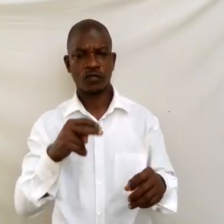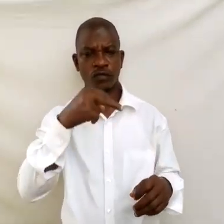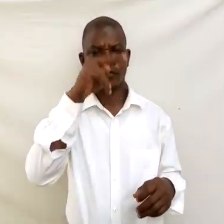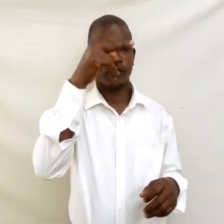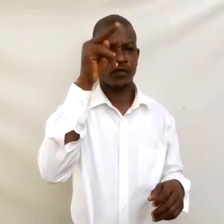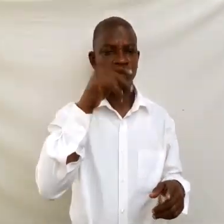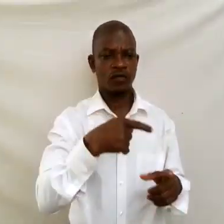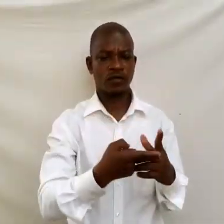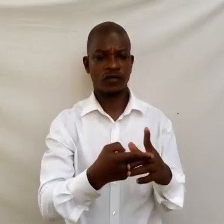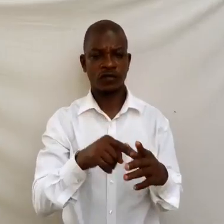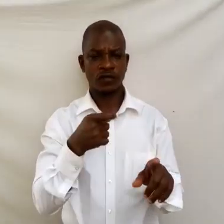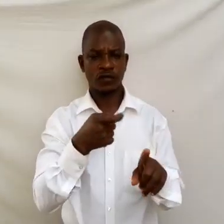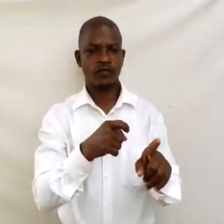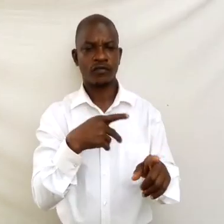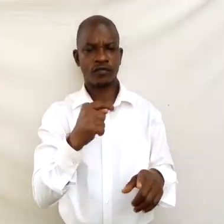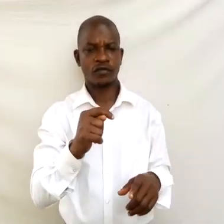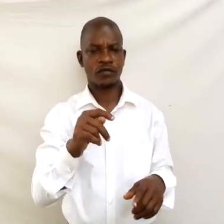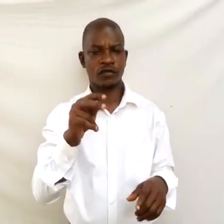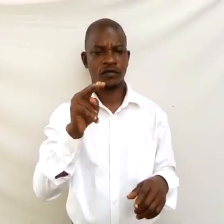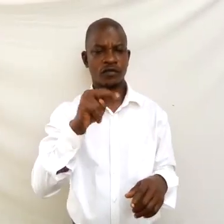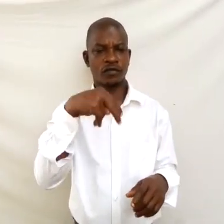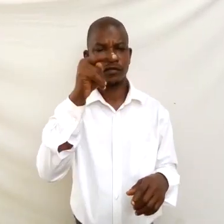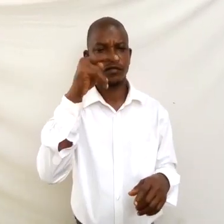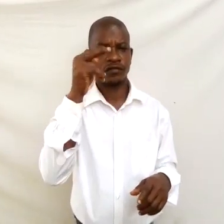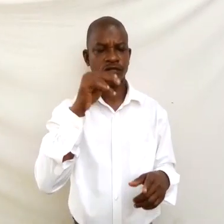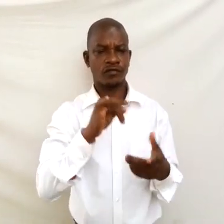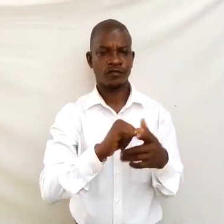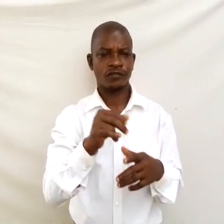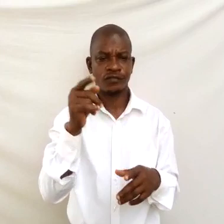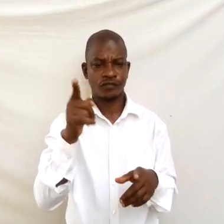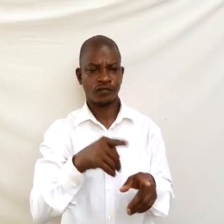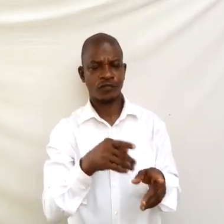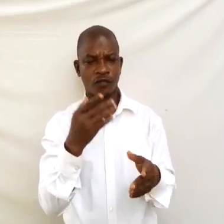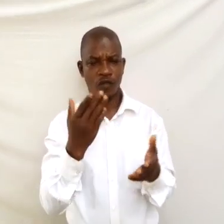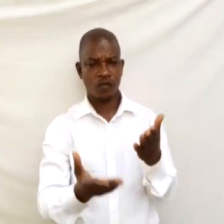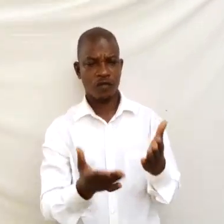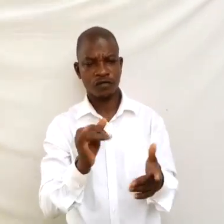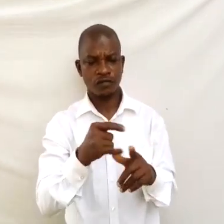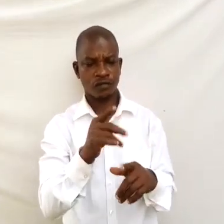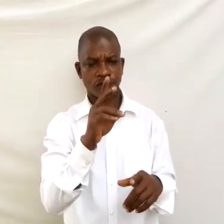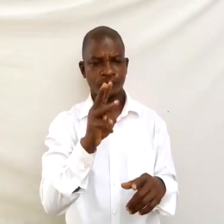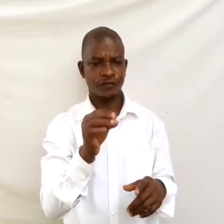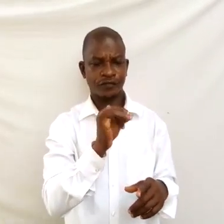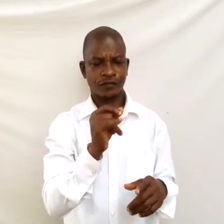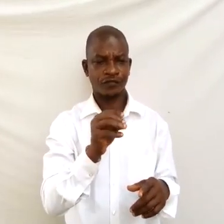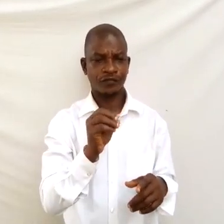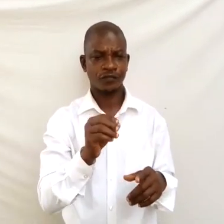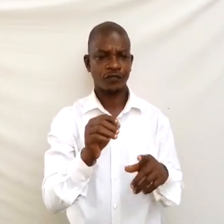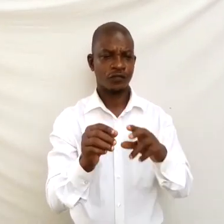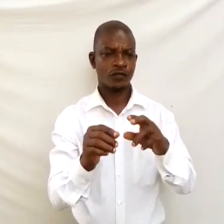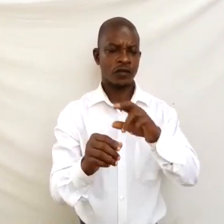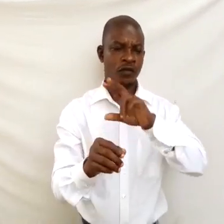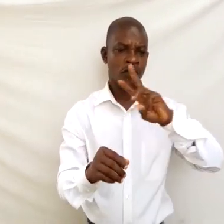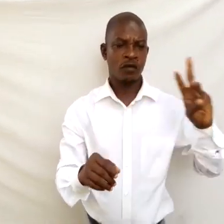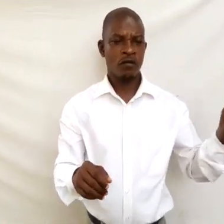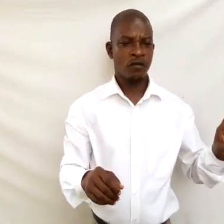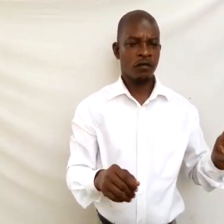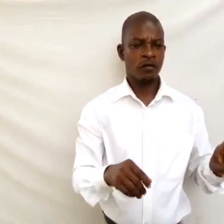from the north and measure 40 degrees towards the west. The next